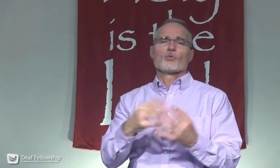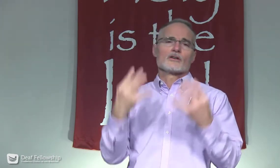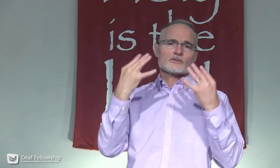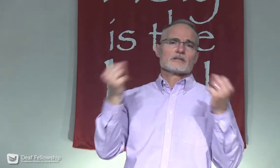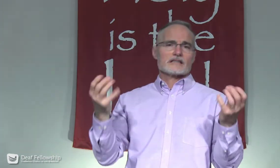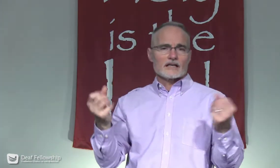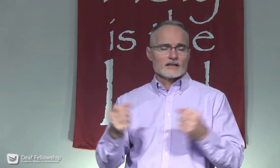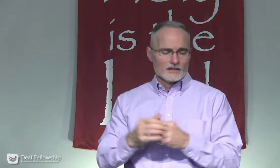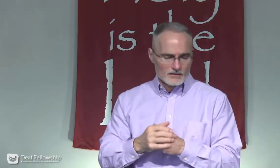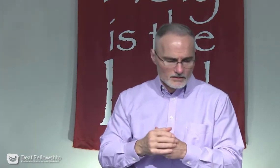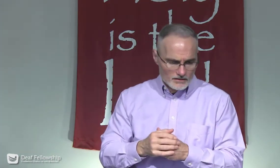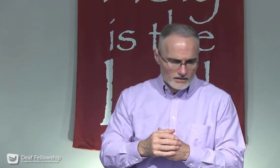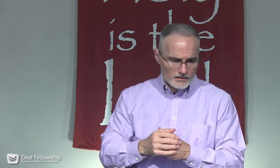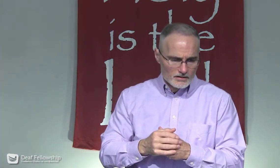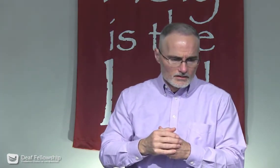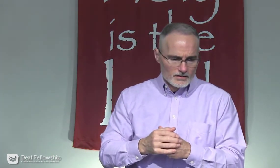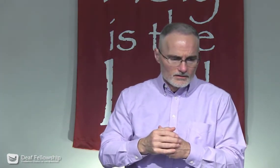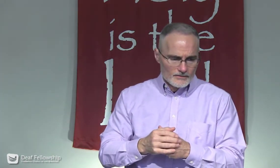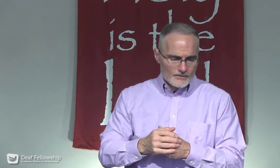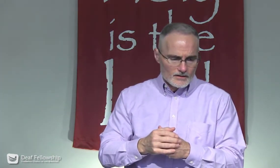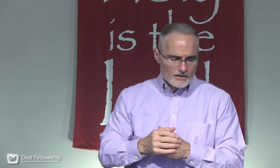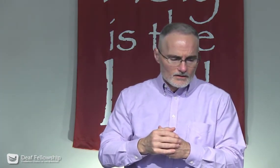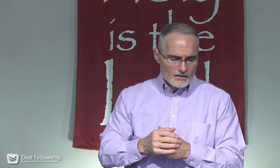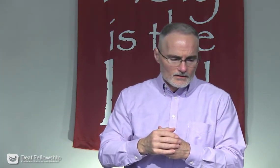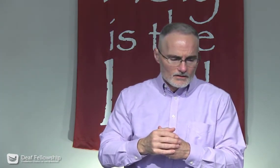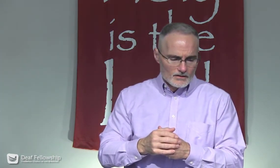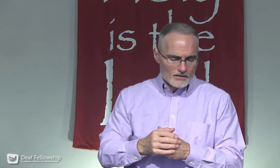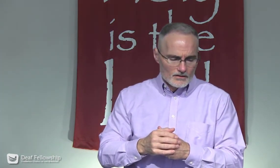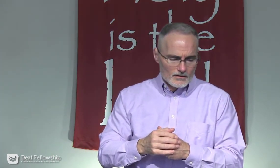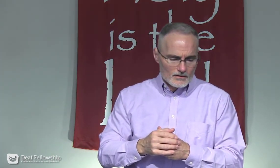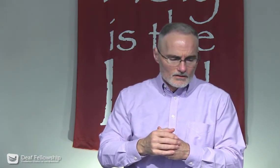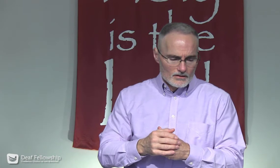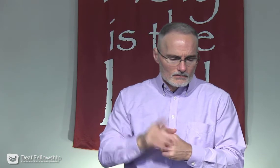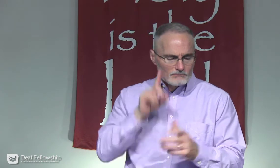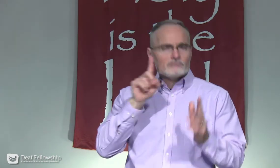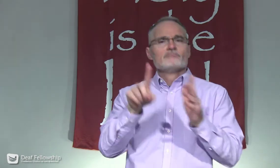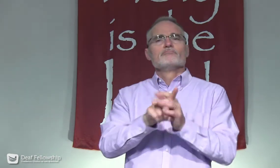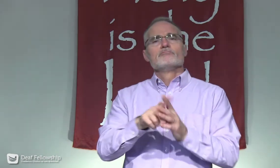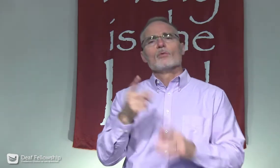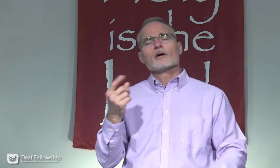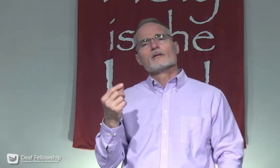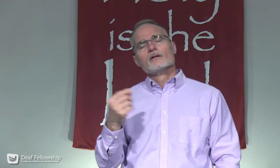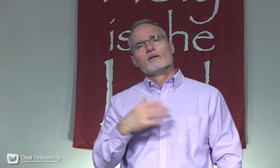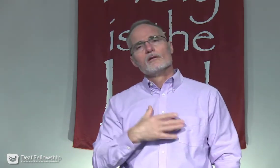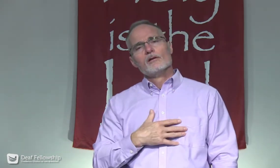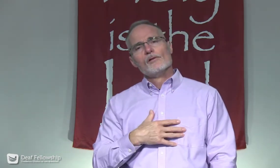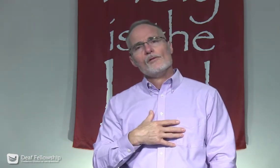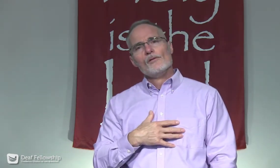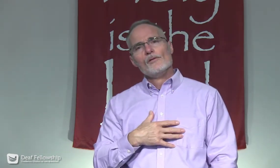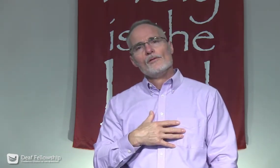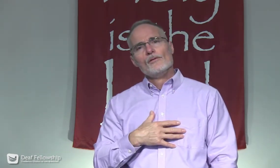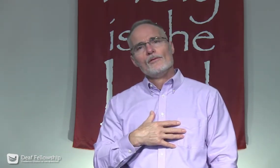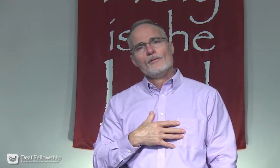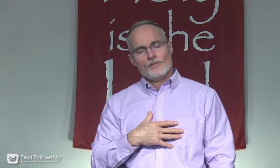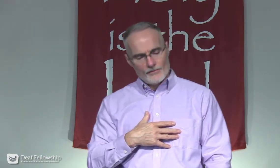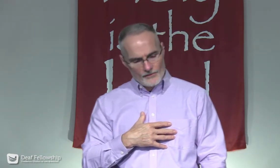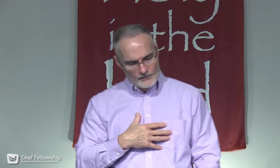When you read that passage, or when you watch me sign the passage, what comes to mind?